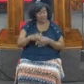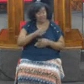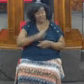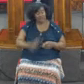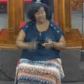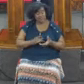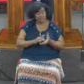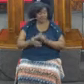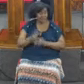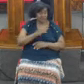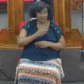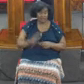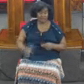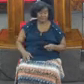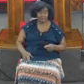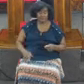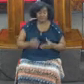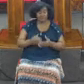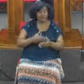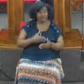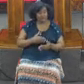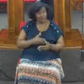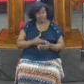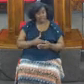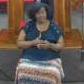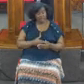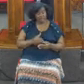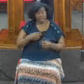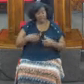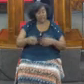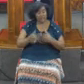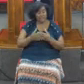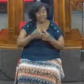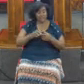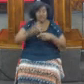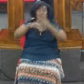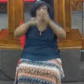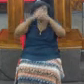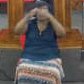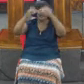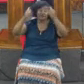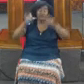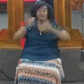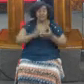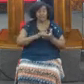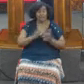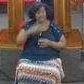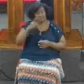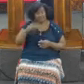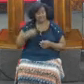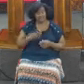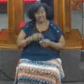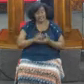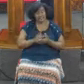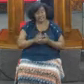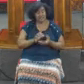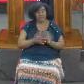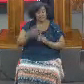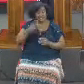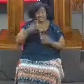Jesus Christ. Before he went back to heaven, the Bible says, and Jesus said this to